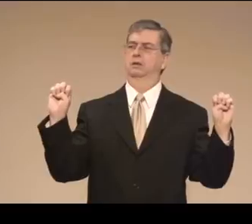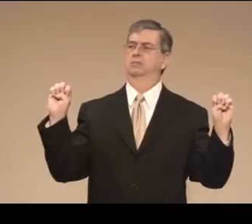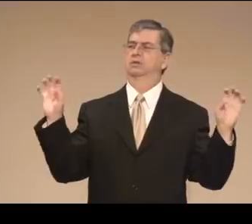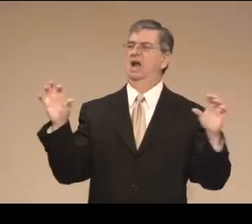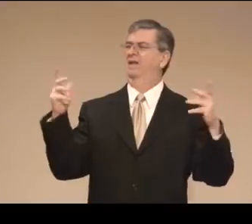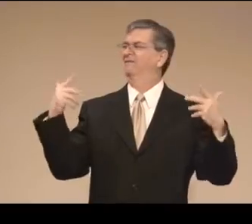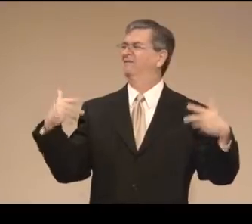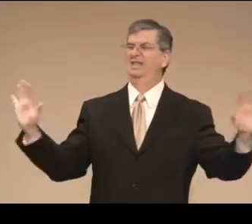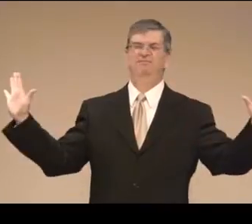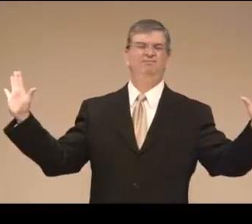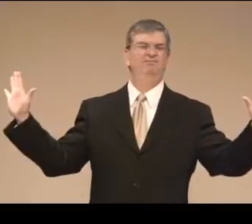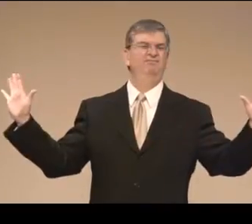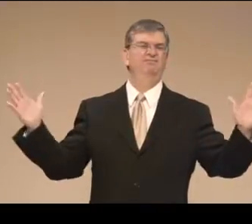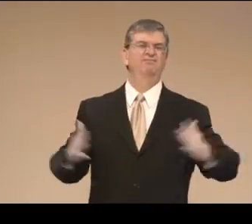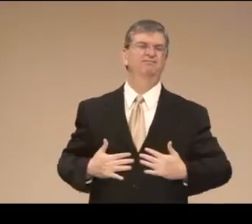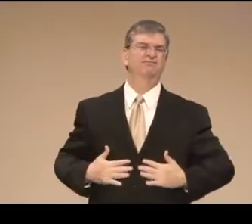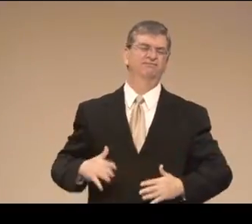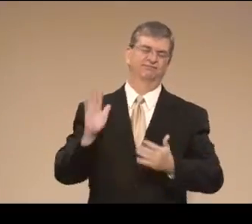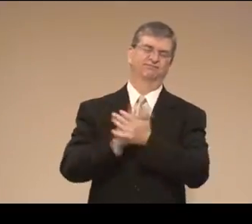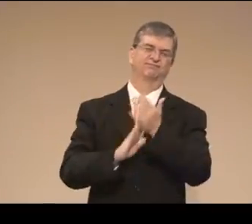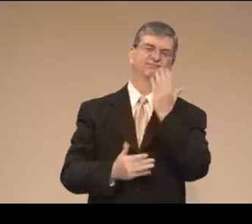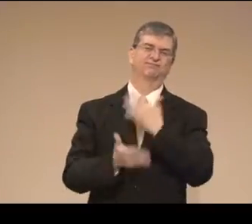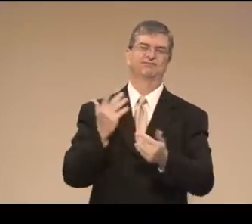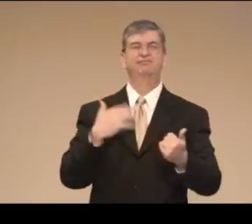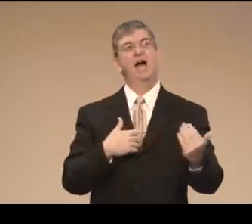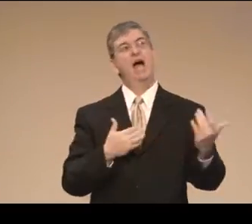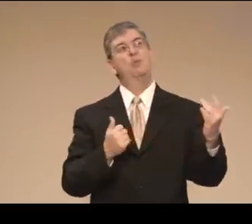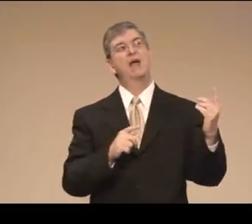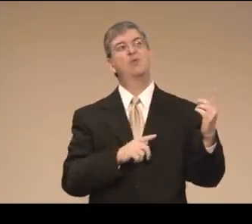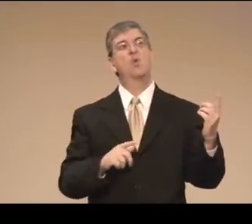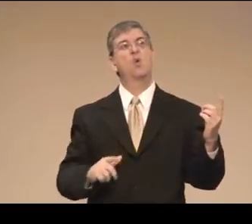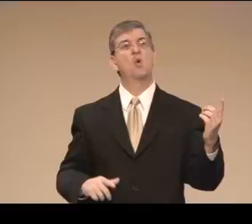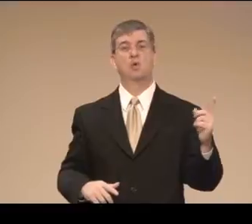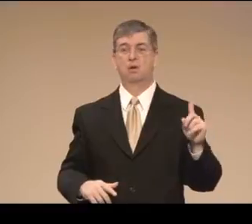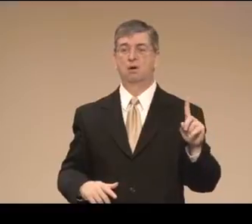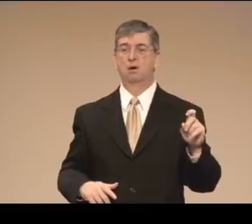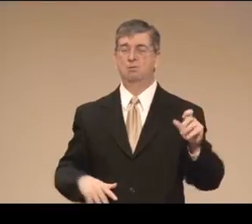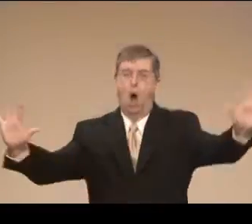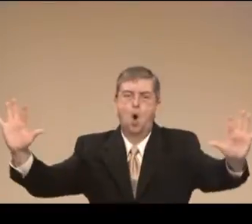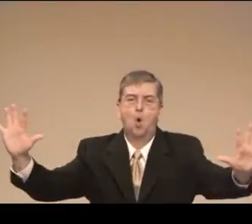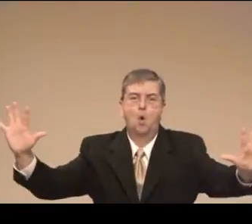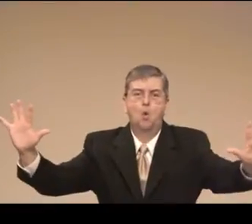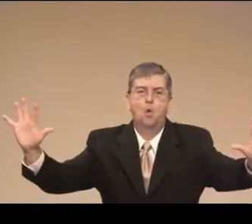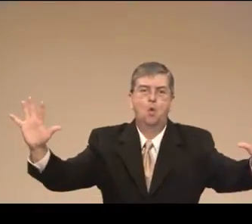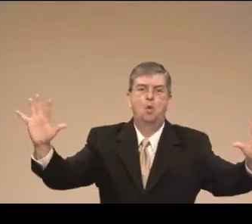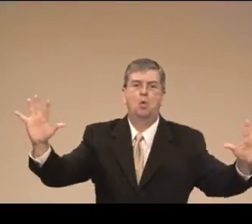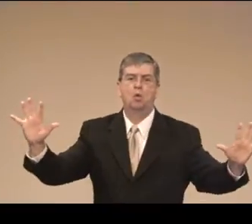is done. If we think that's it, and we wash our hands of it and just Lord,